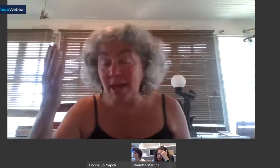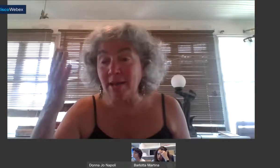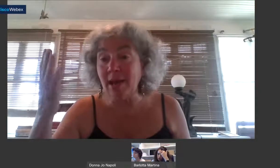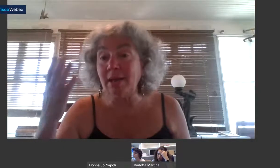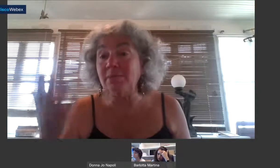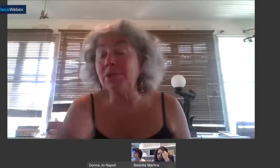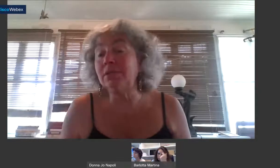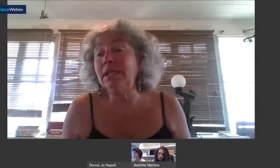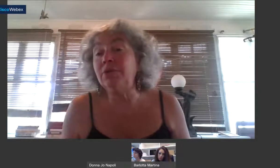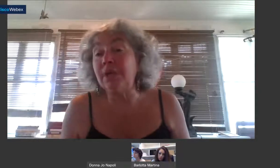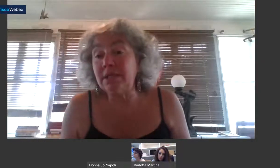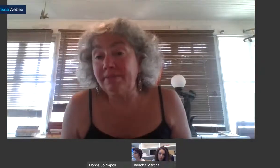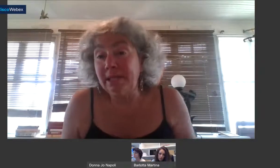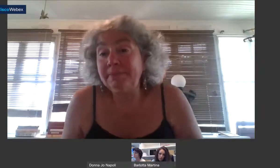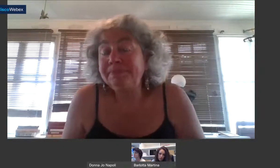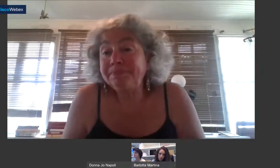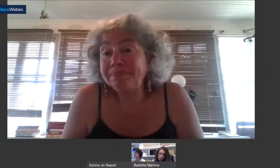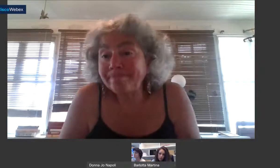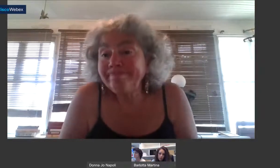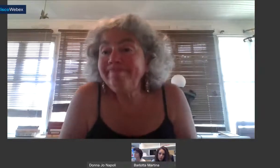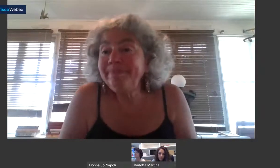I am just ignorant of it.